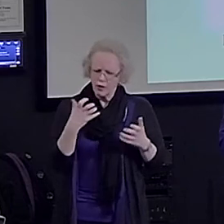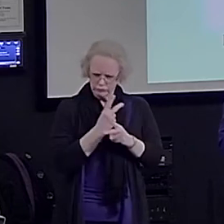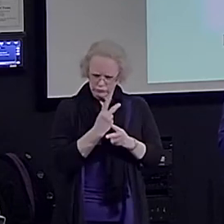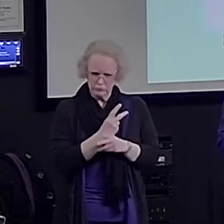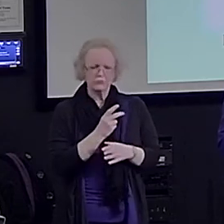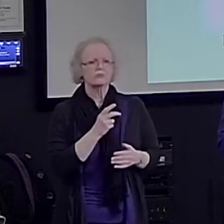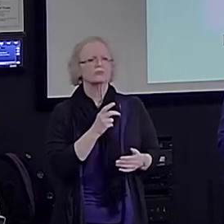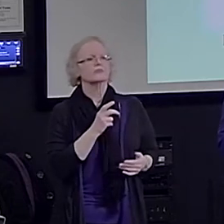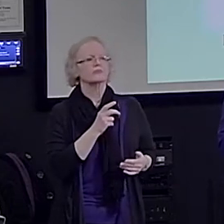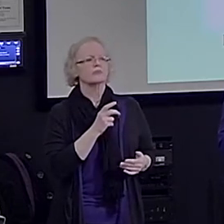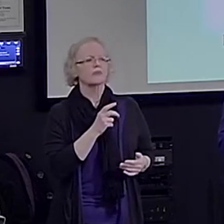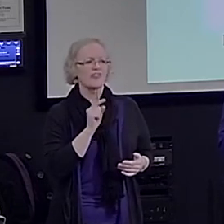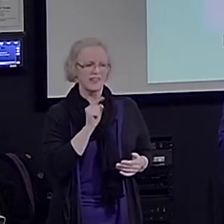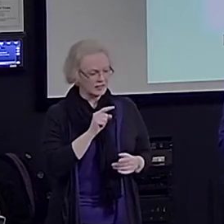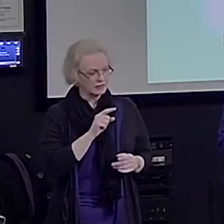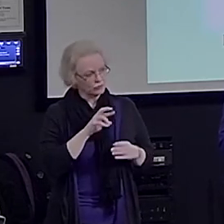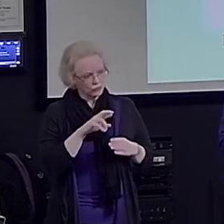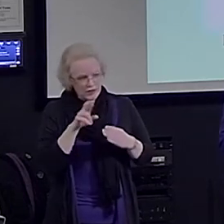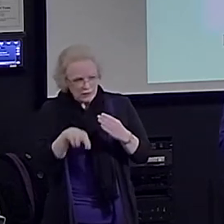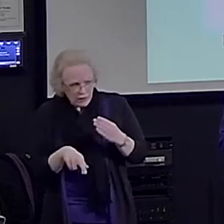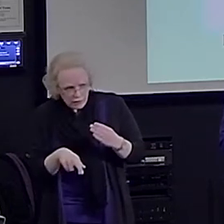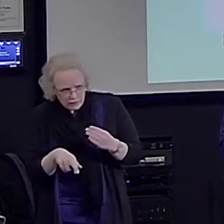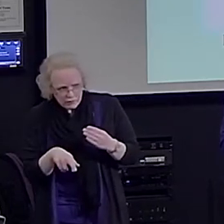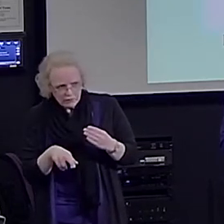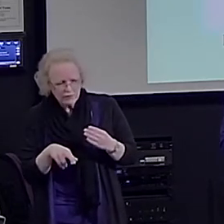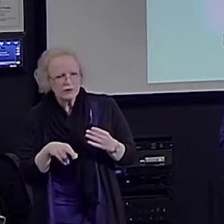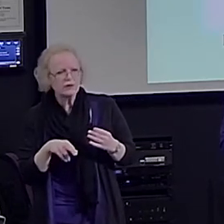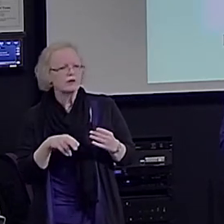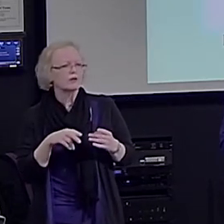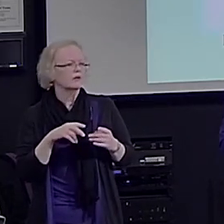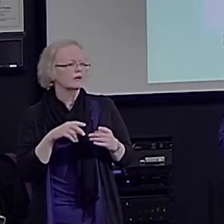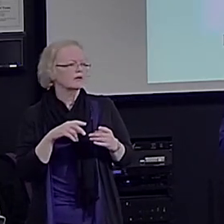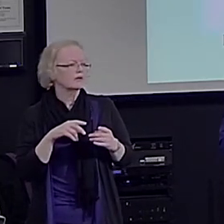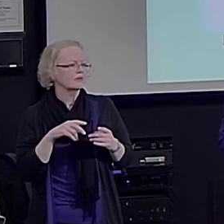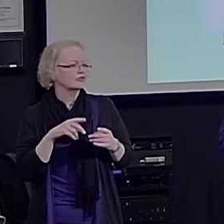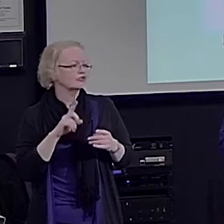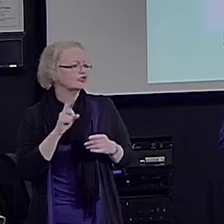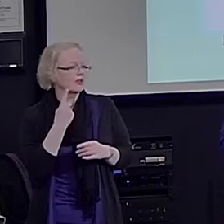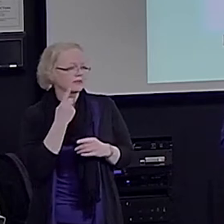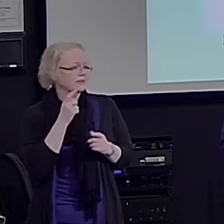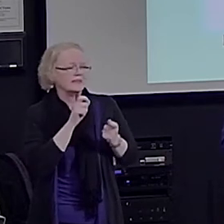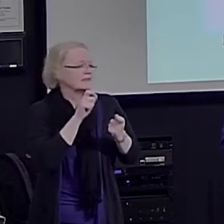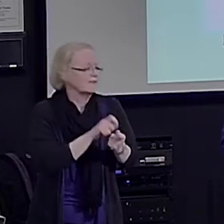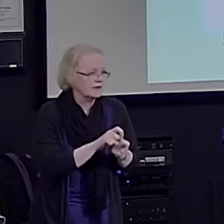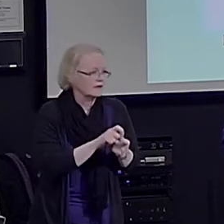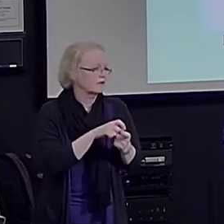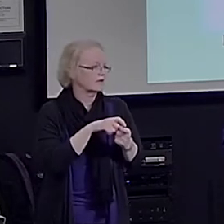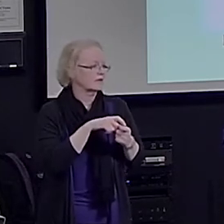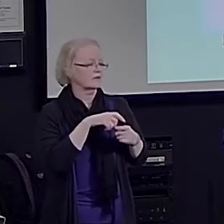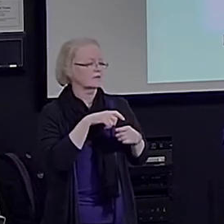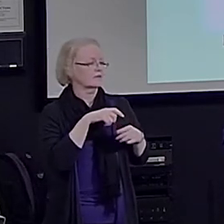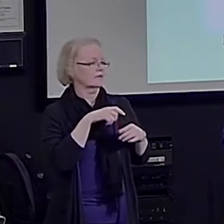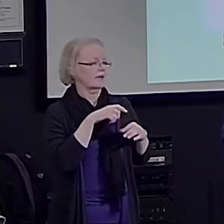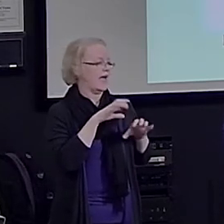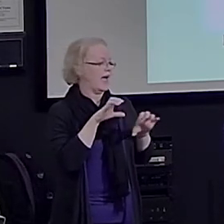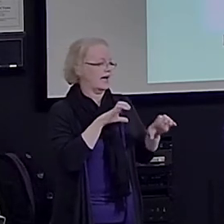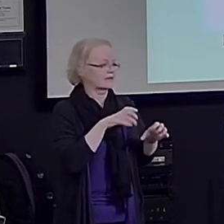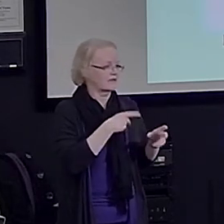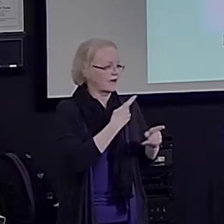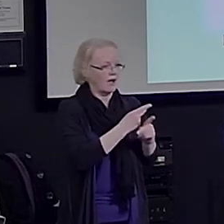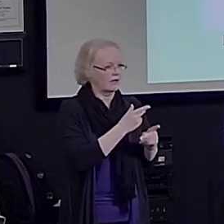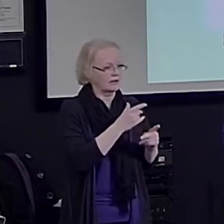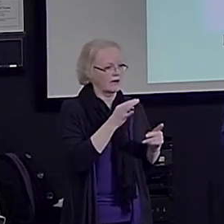that these results were not a tribute attributable to a specific and isolated practice effect so here